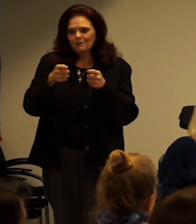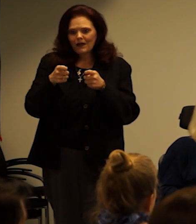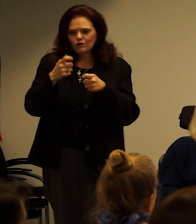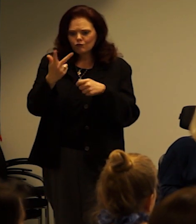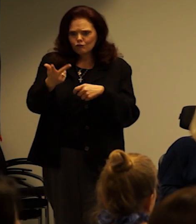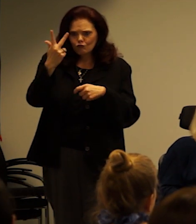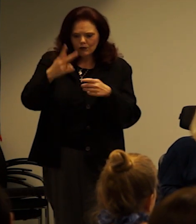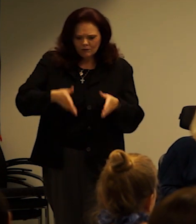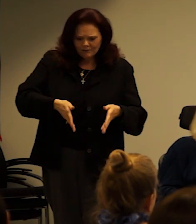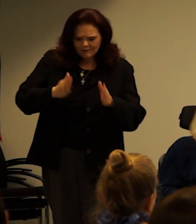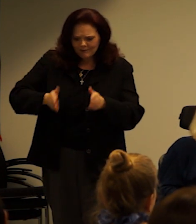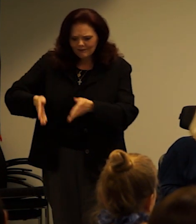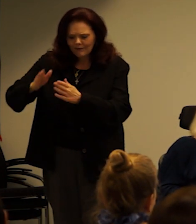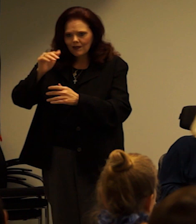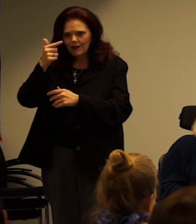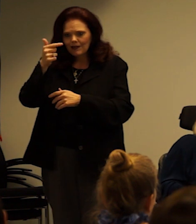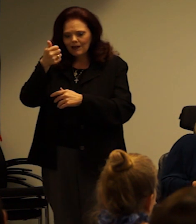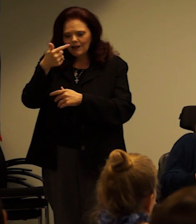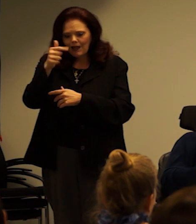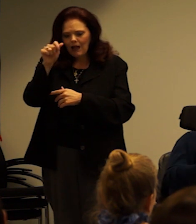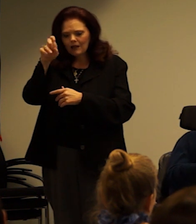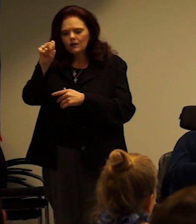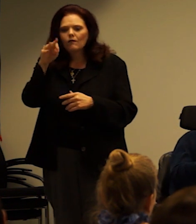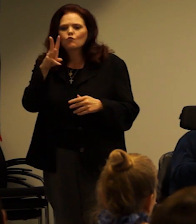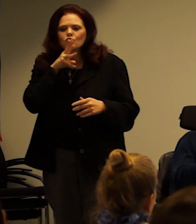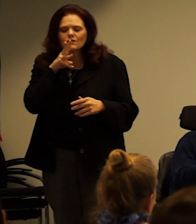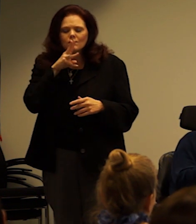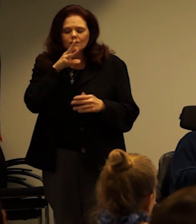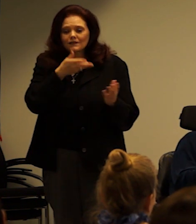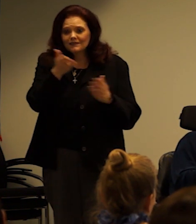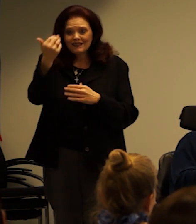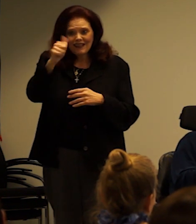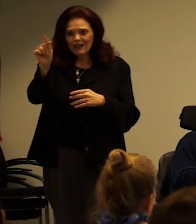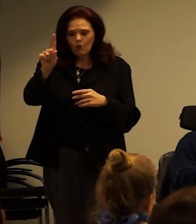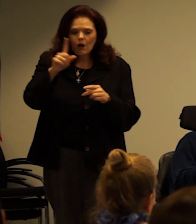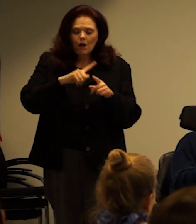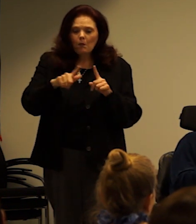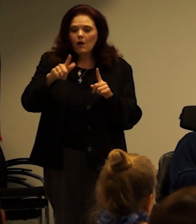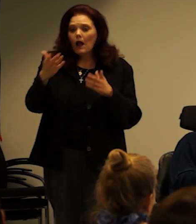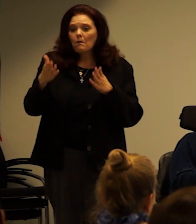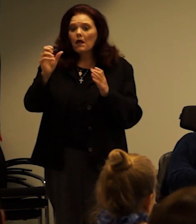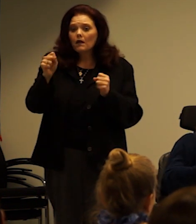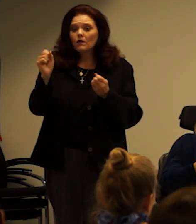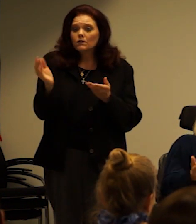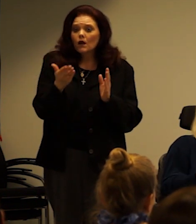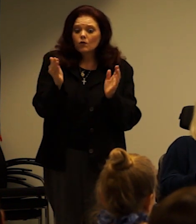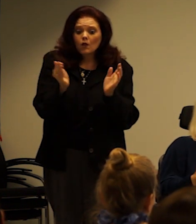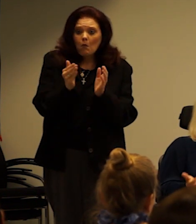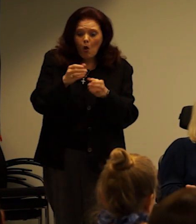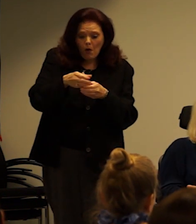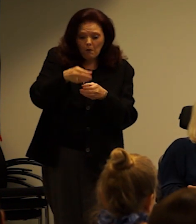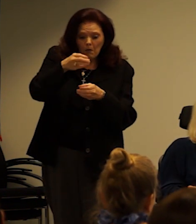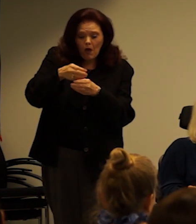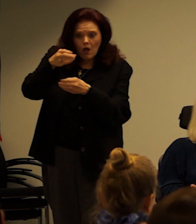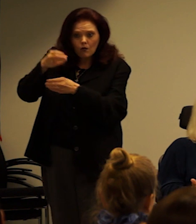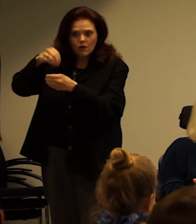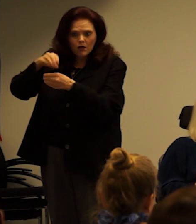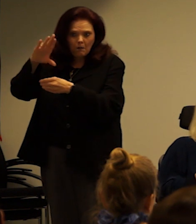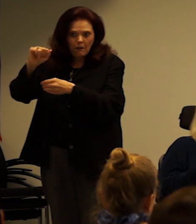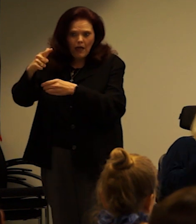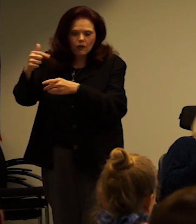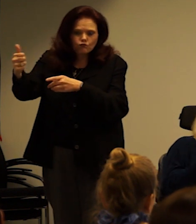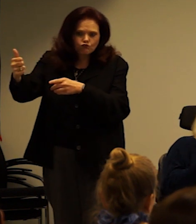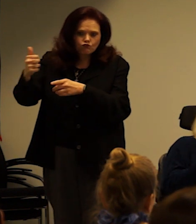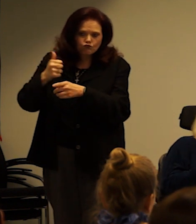of water and take them anywhere. But I might be able to put some smaller bottles of water in a bag and make a couple trips.